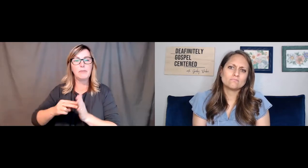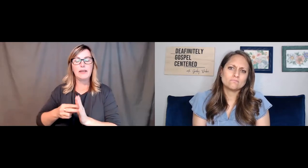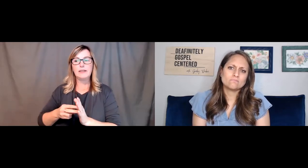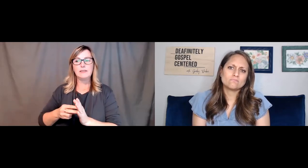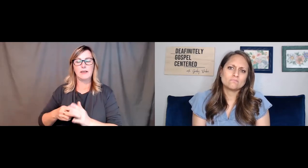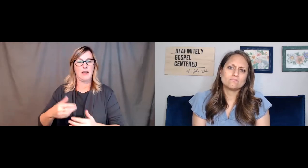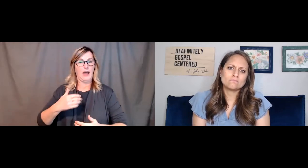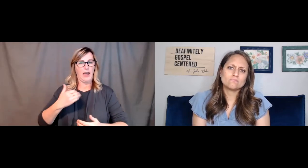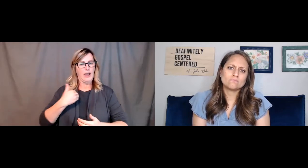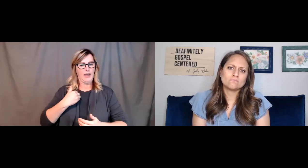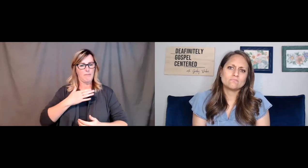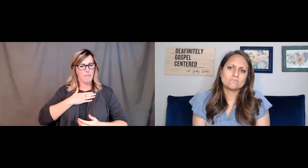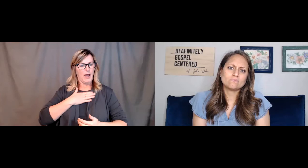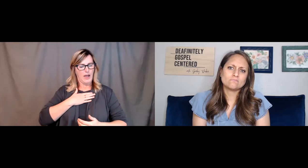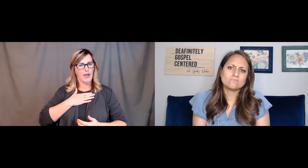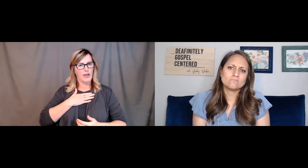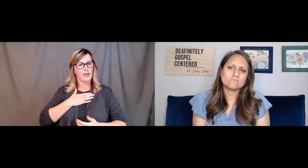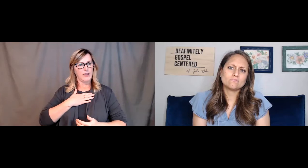them.